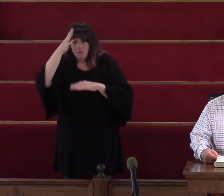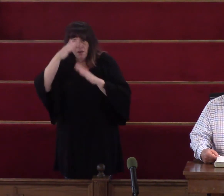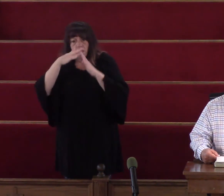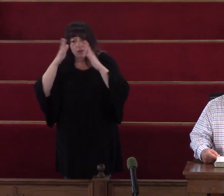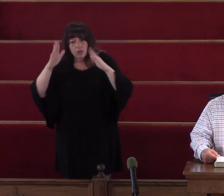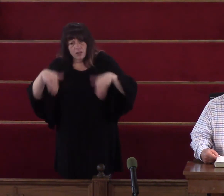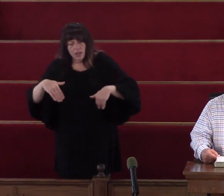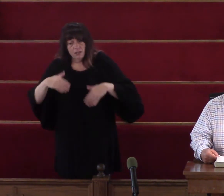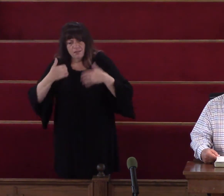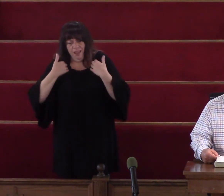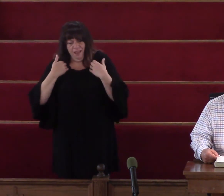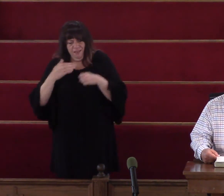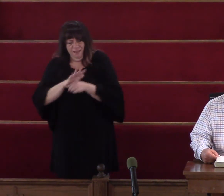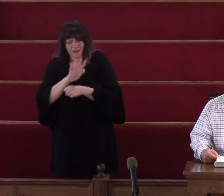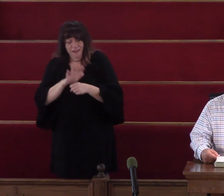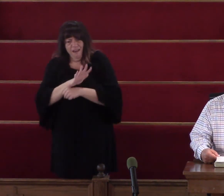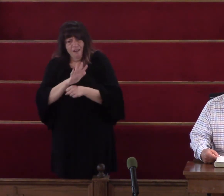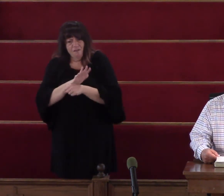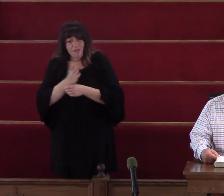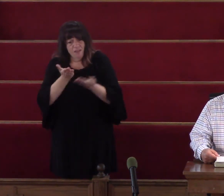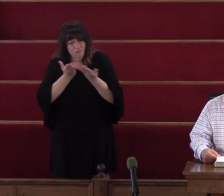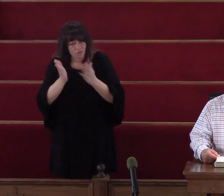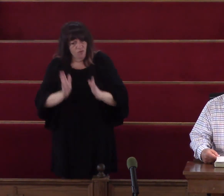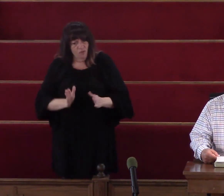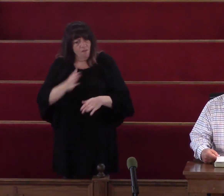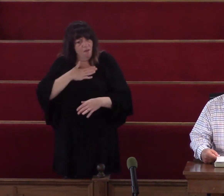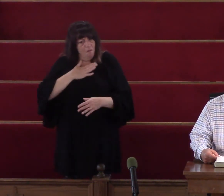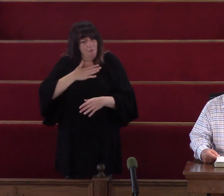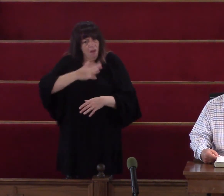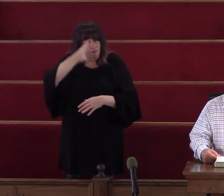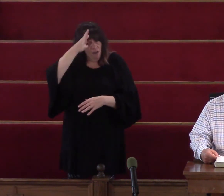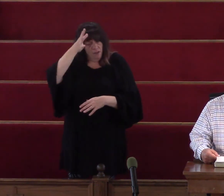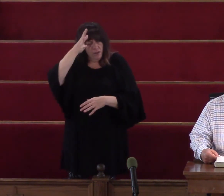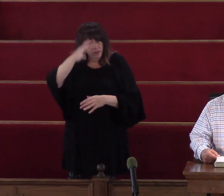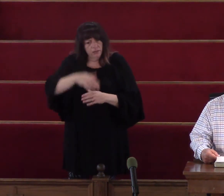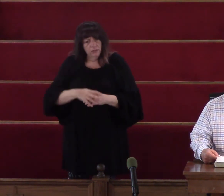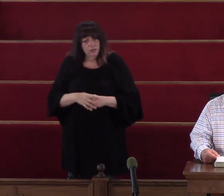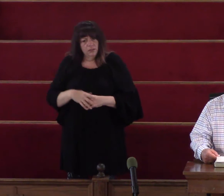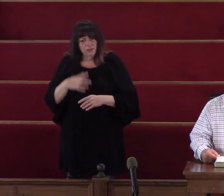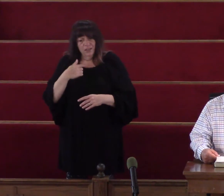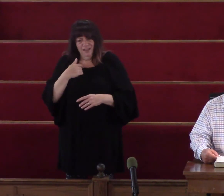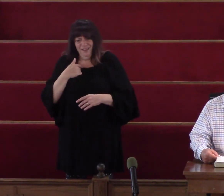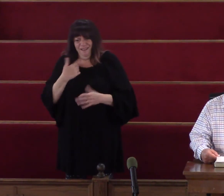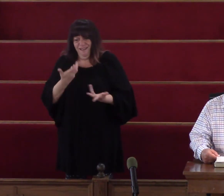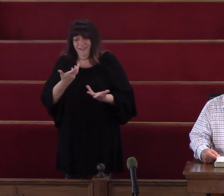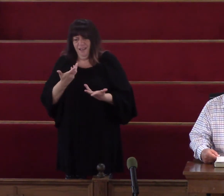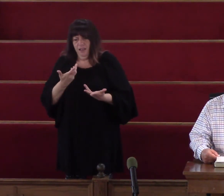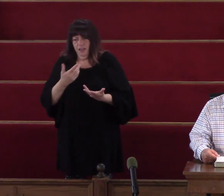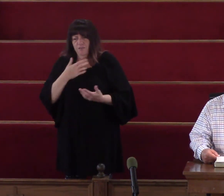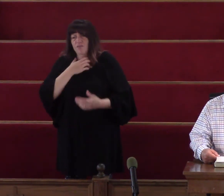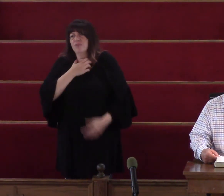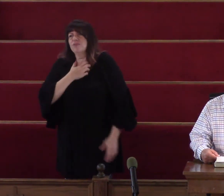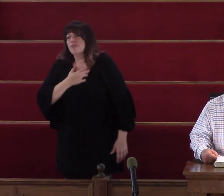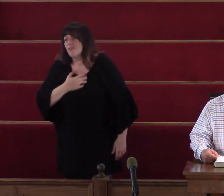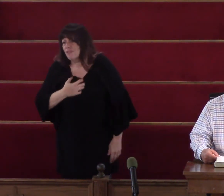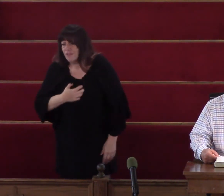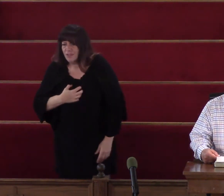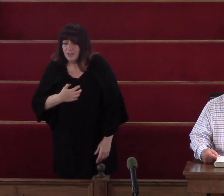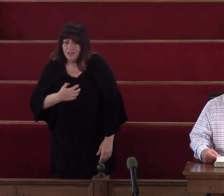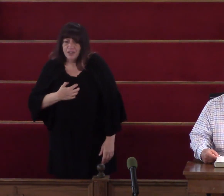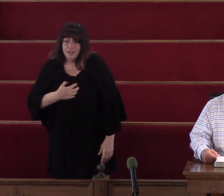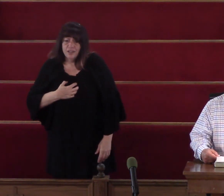And to Spare And I Perish With hunger